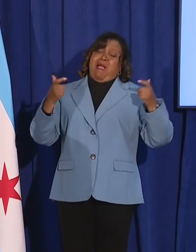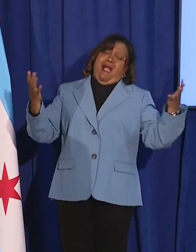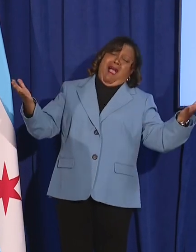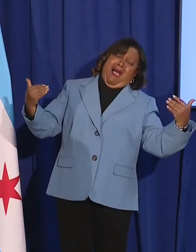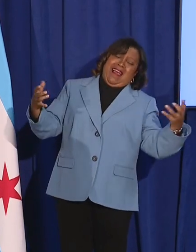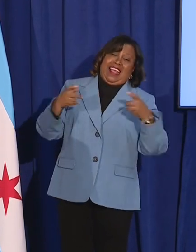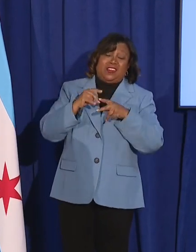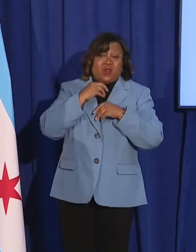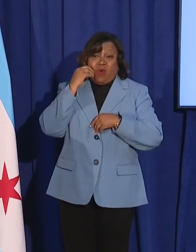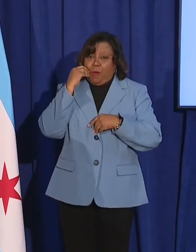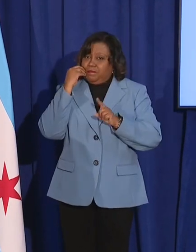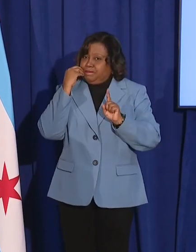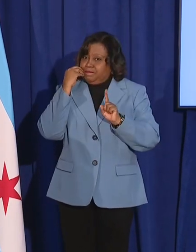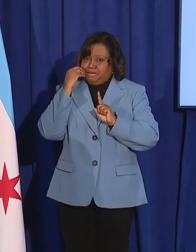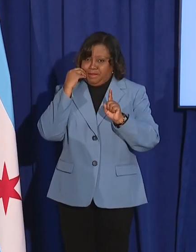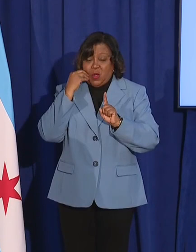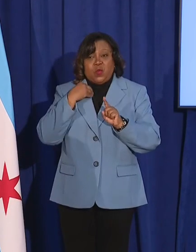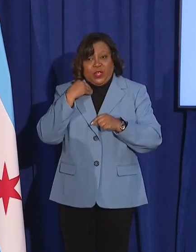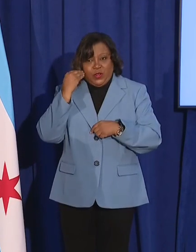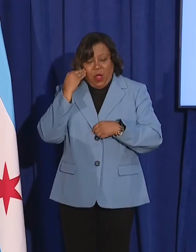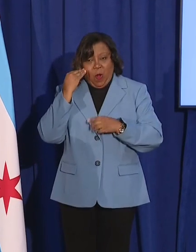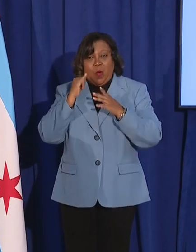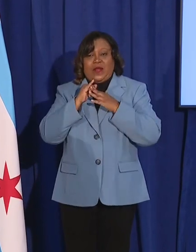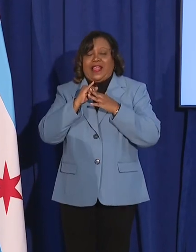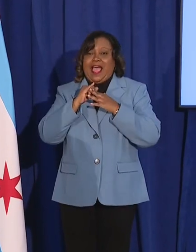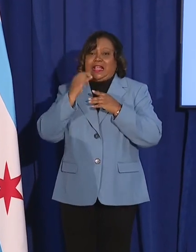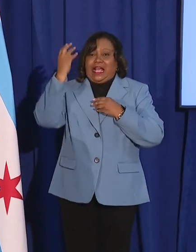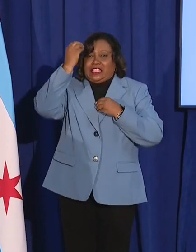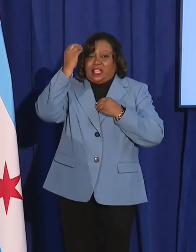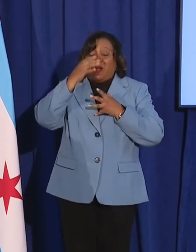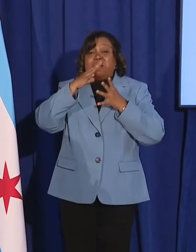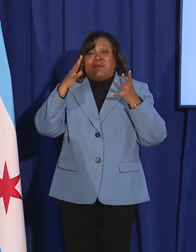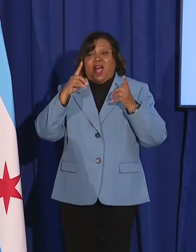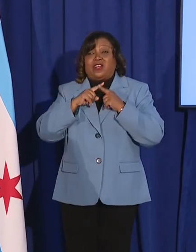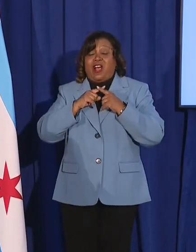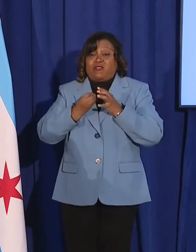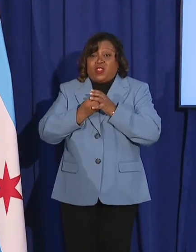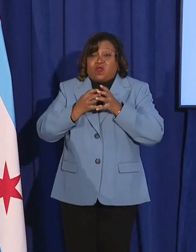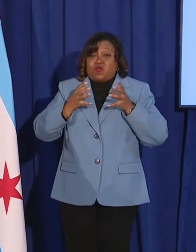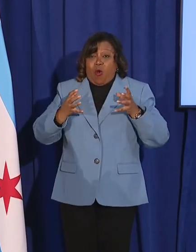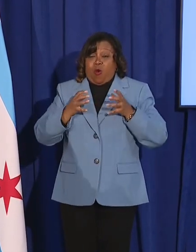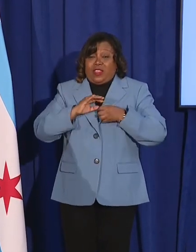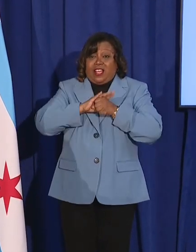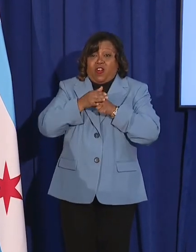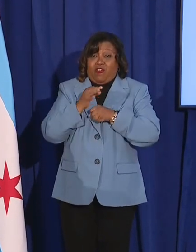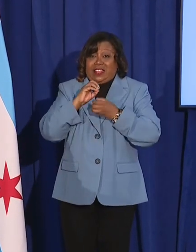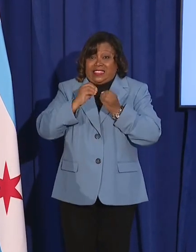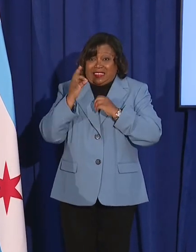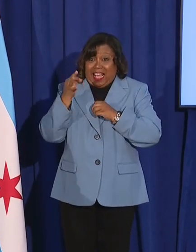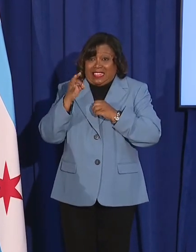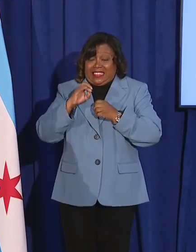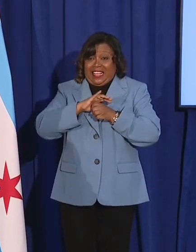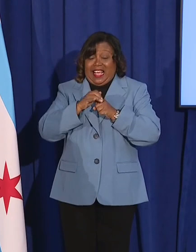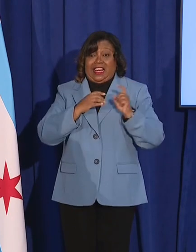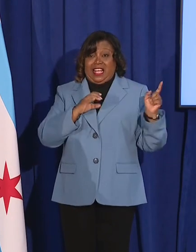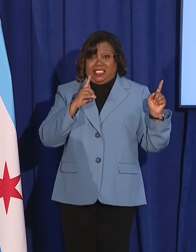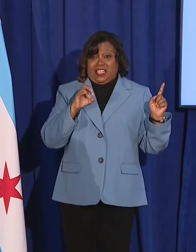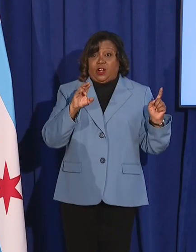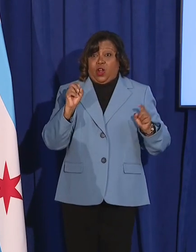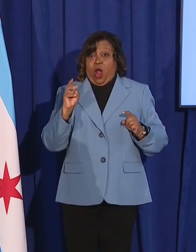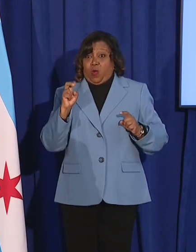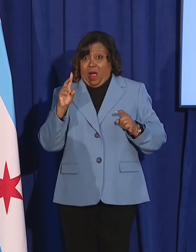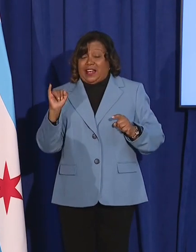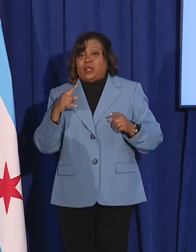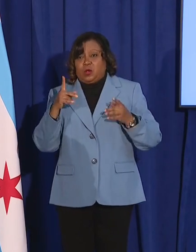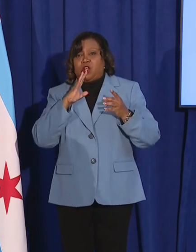crowd in your home. We know that a considerable amount of the growth in COVID-19 cases, and Dr. Artie will talk